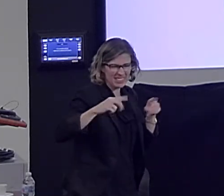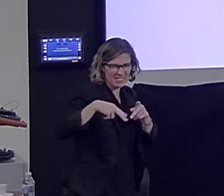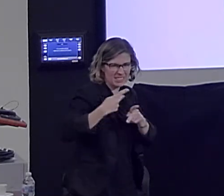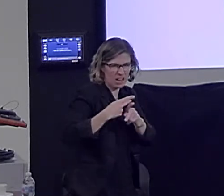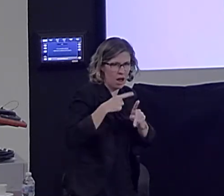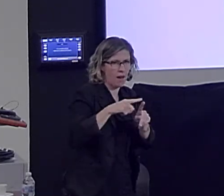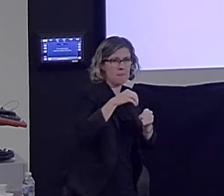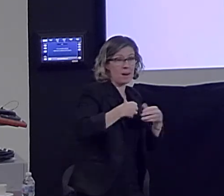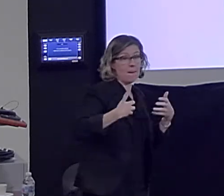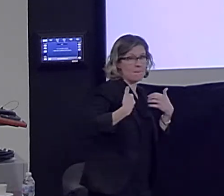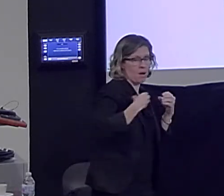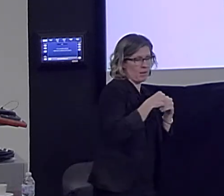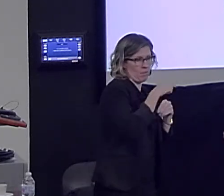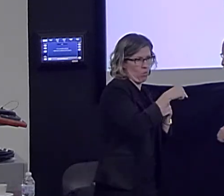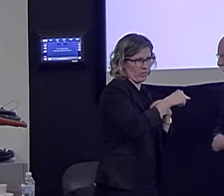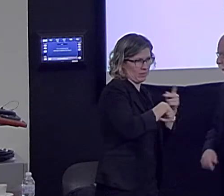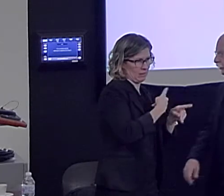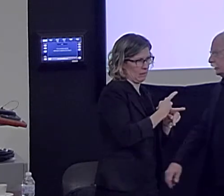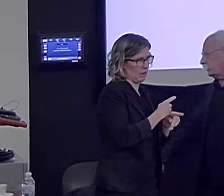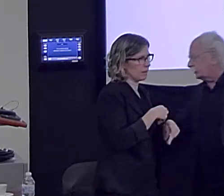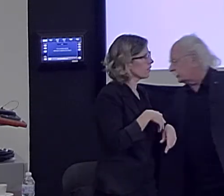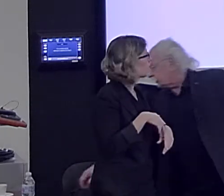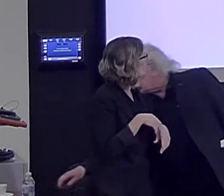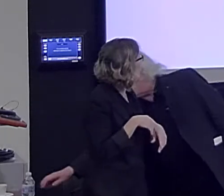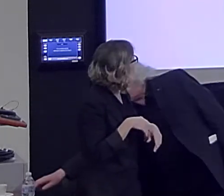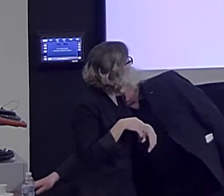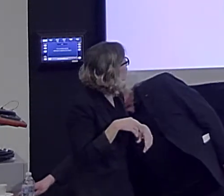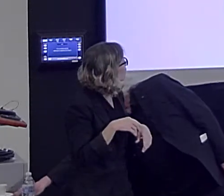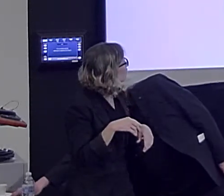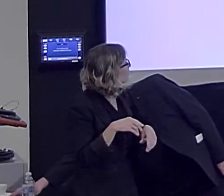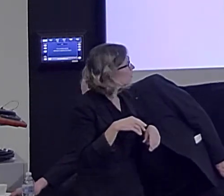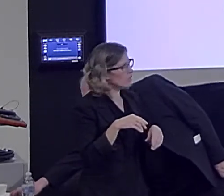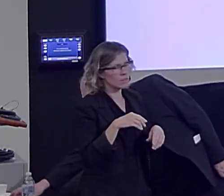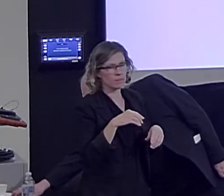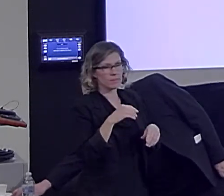the monkey. Another important point is that